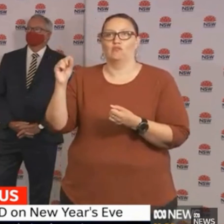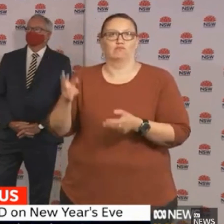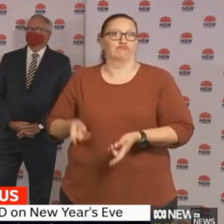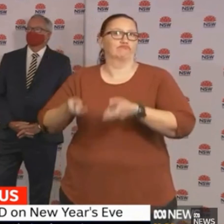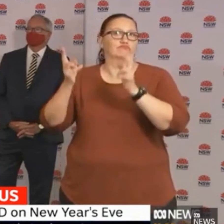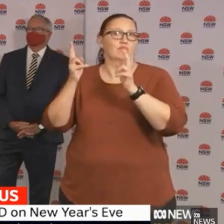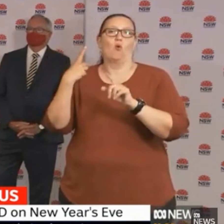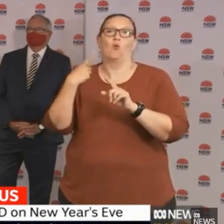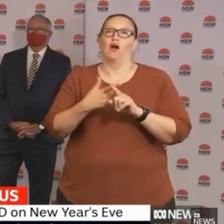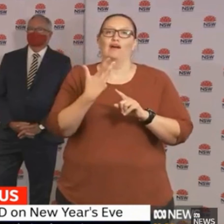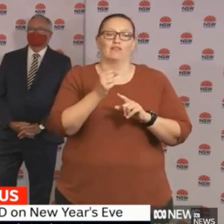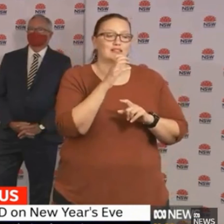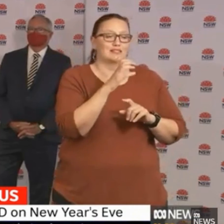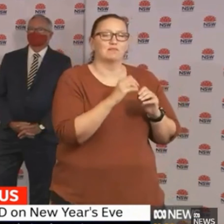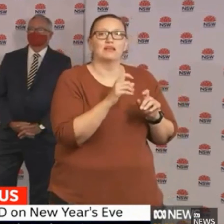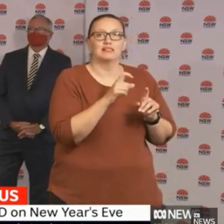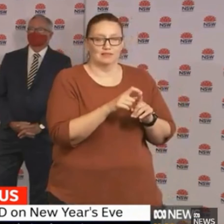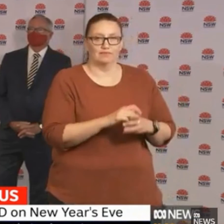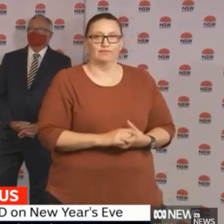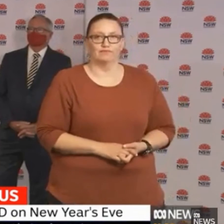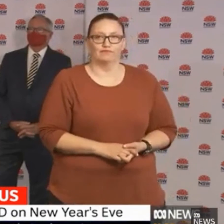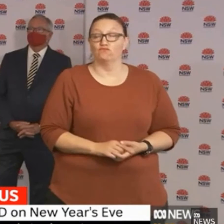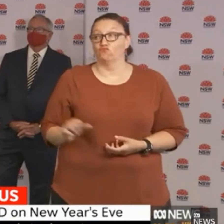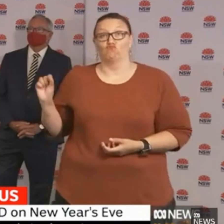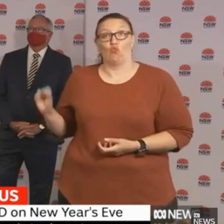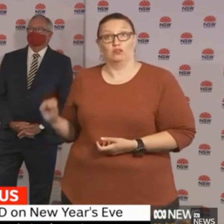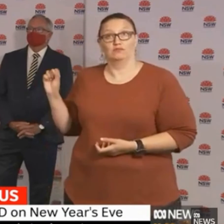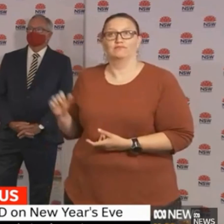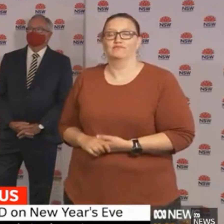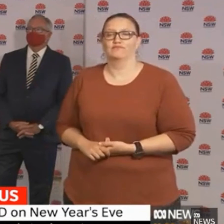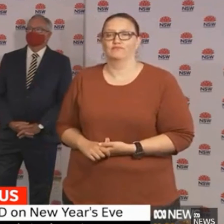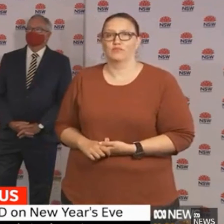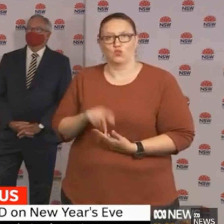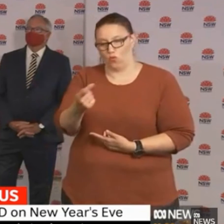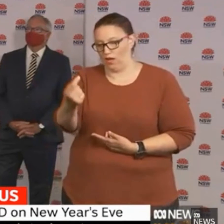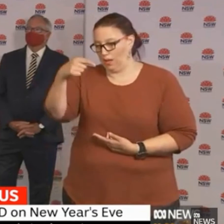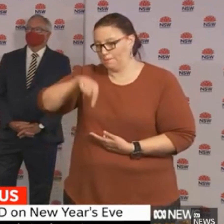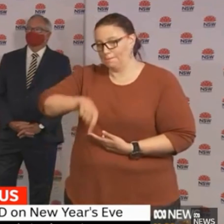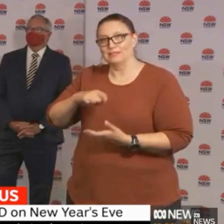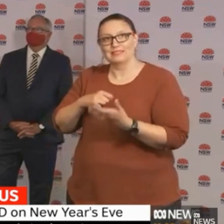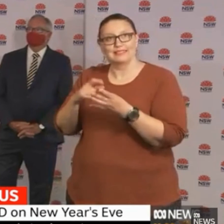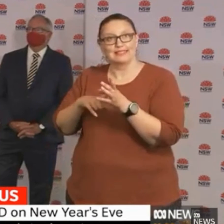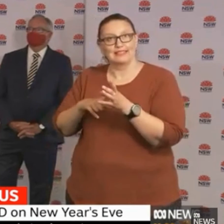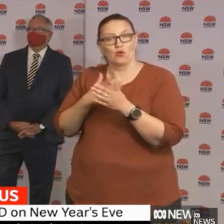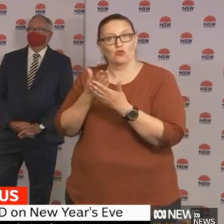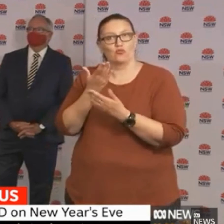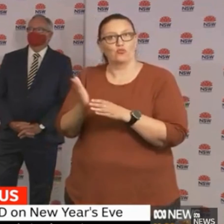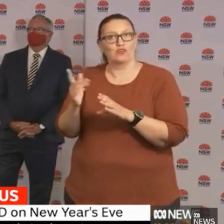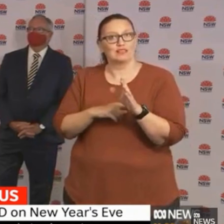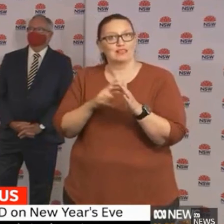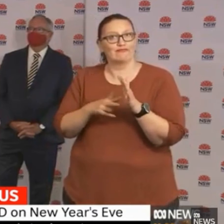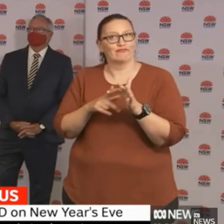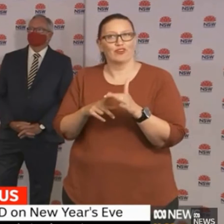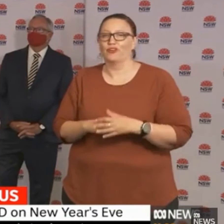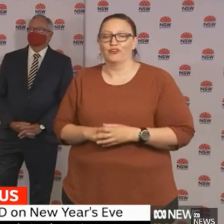cannot come to the CBD on New Year's Eve unless you have a booking from a hospitality venue, but even if you